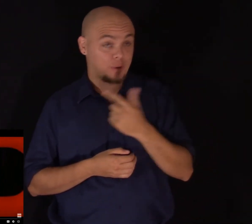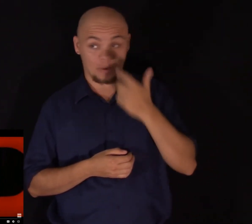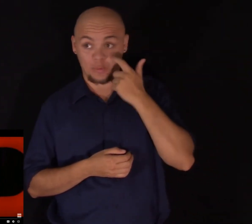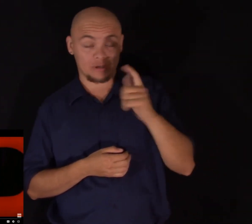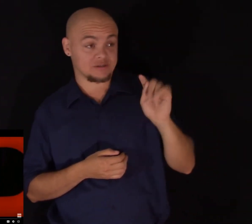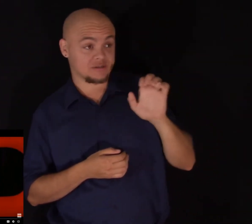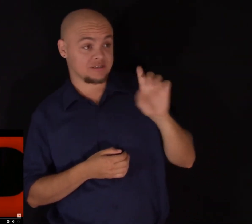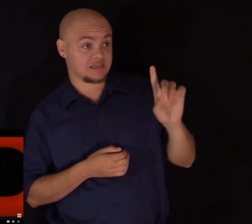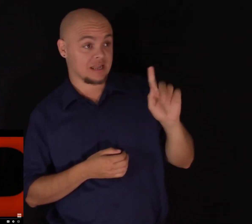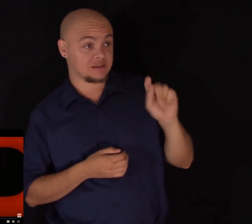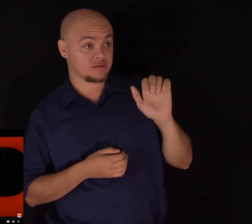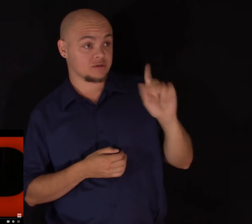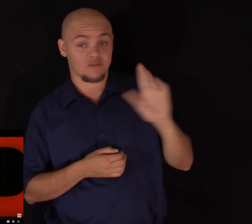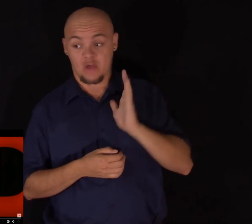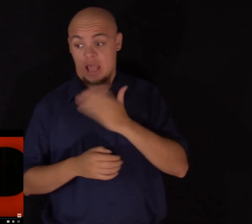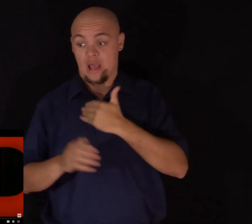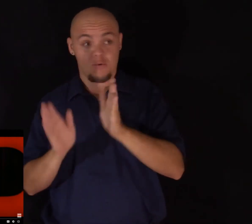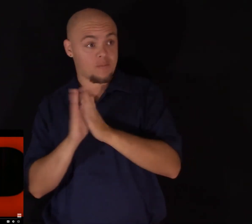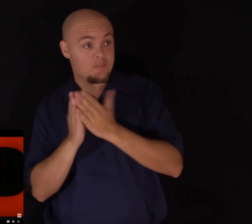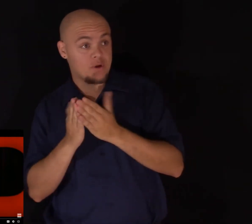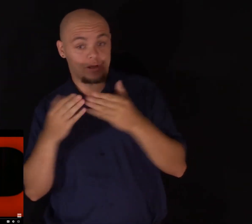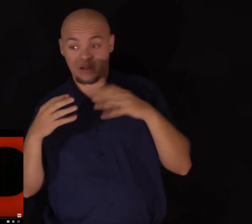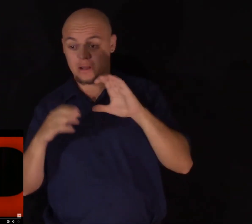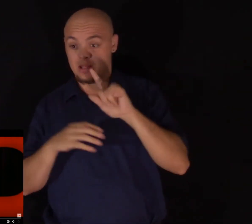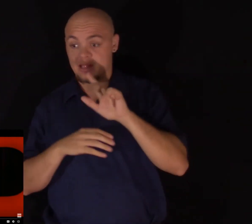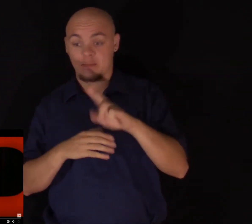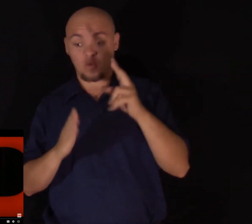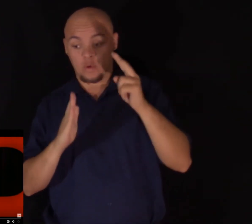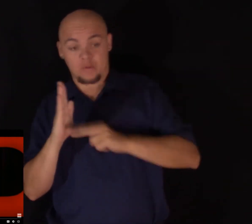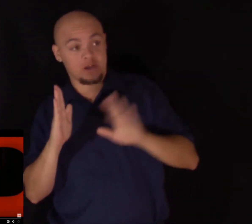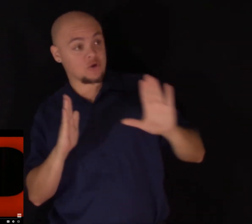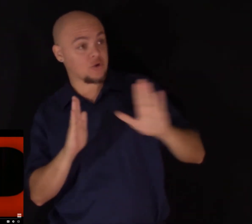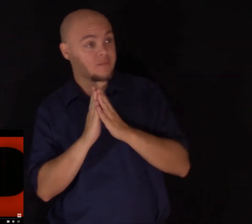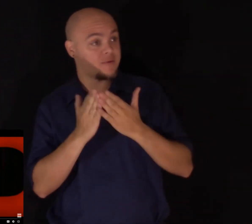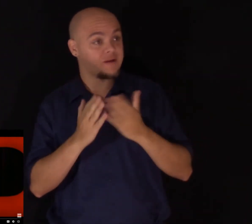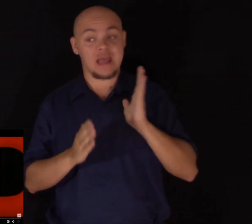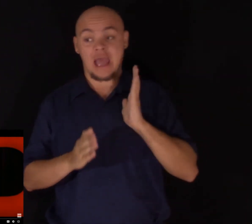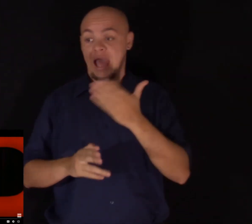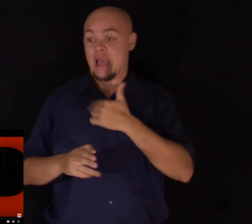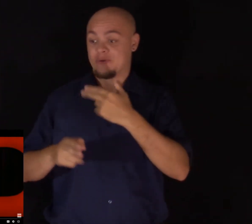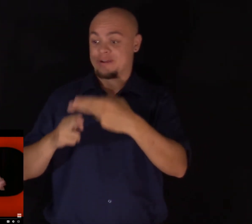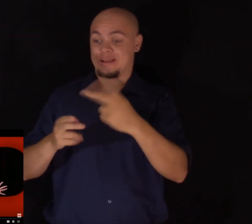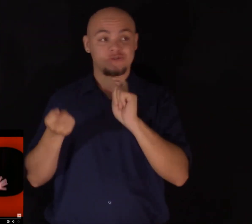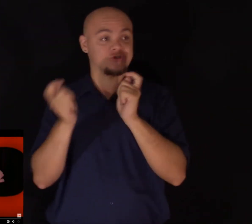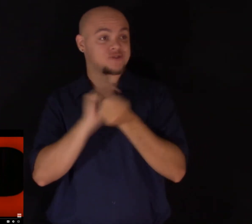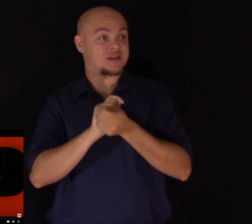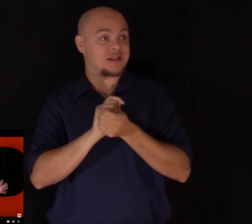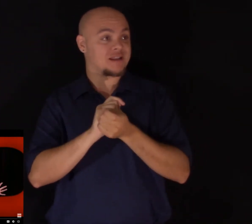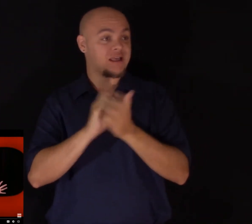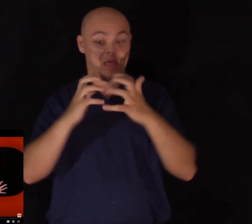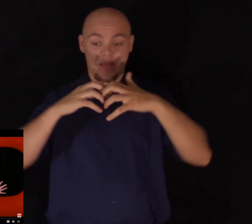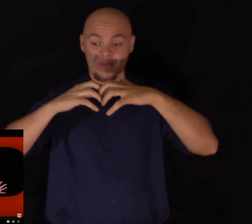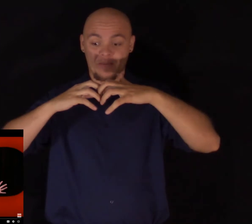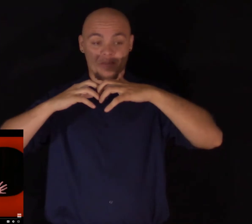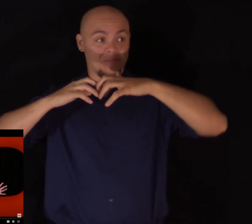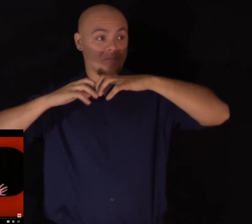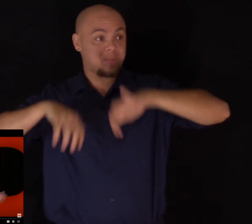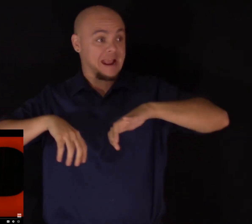in my book club. Then we read your book, and we renamed ourselves the Breakdown